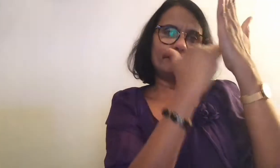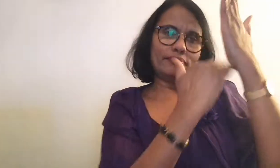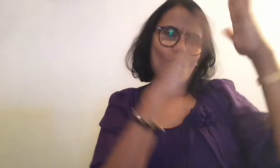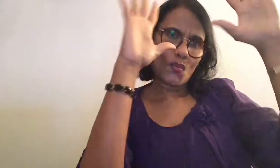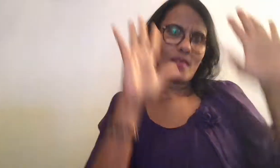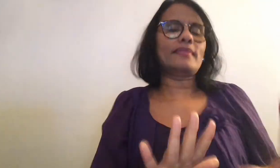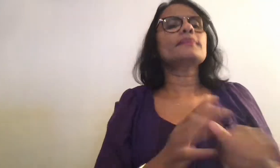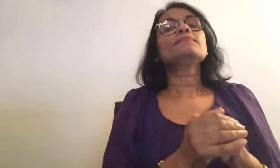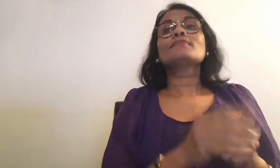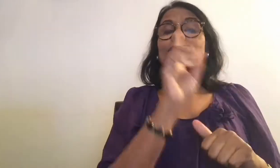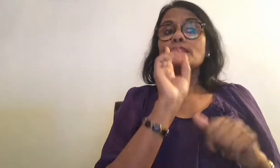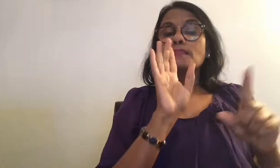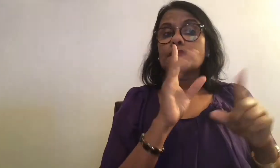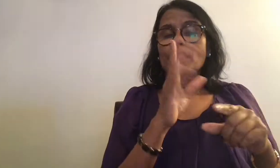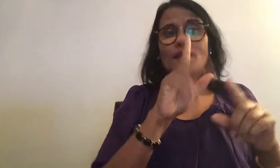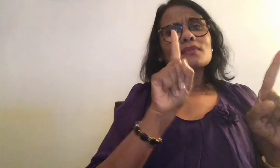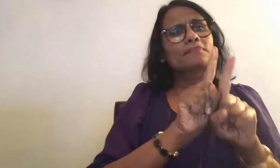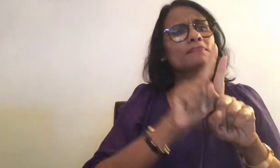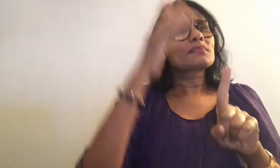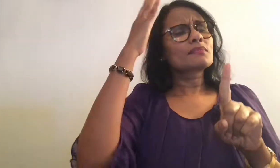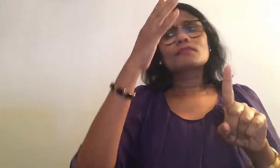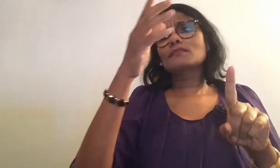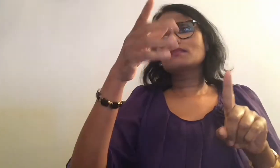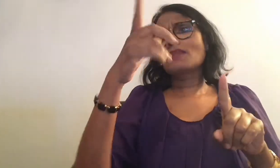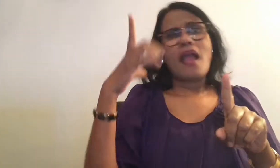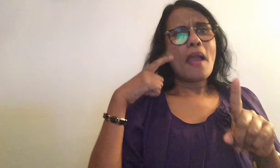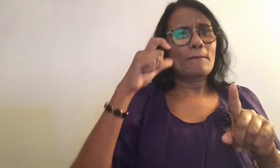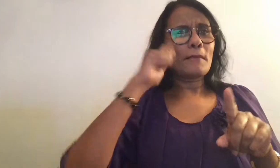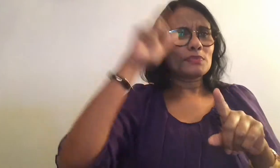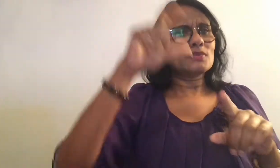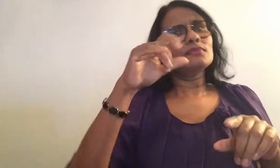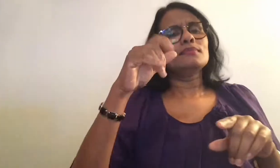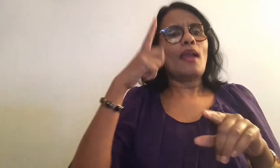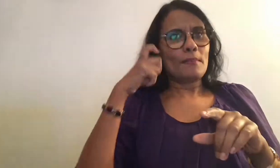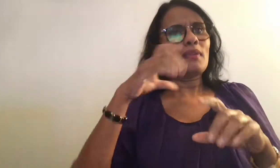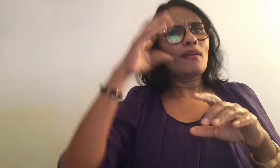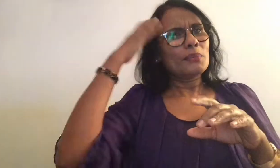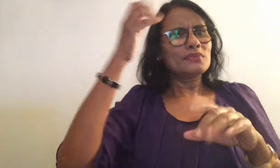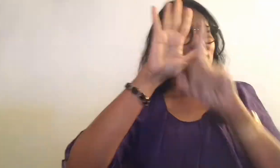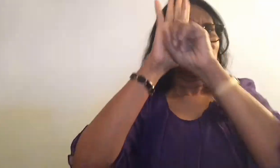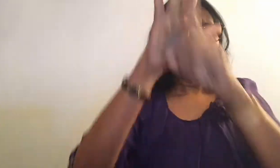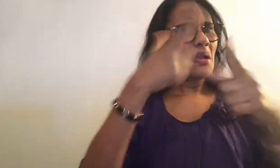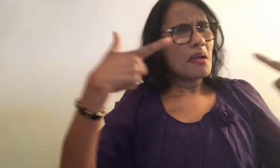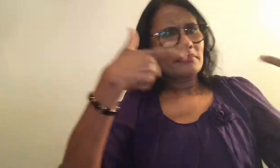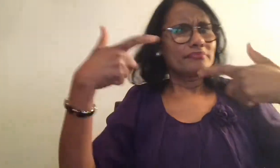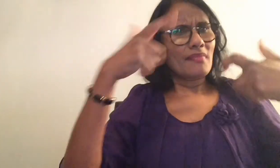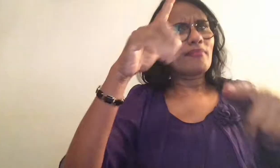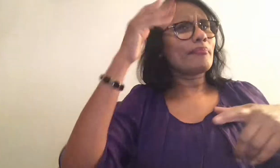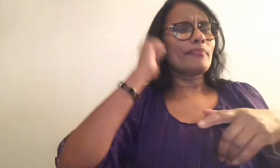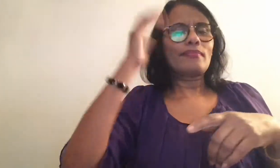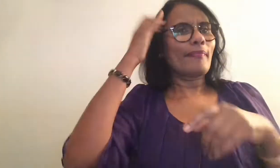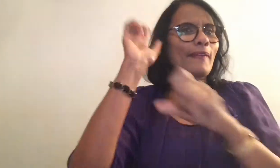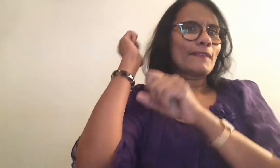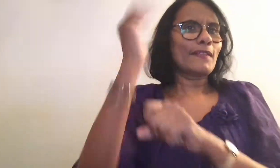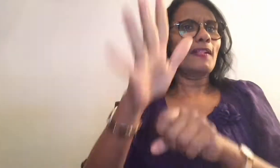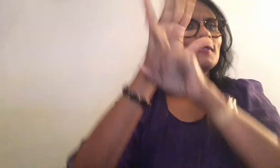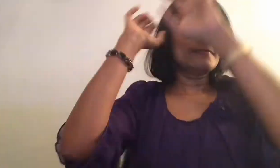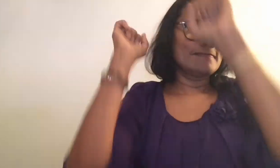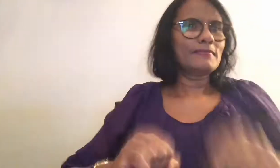can see the uterus is soft and it's full of fluid. I've seen some 2 and 3 times this size. The biggest pyo I think I've